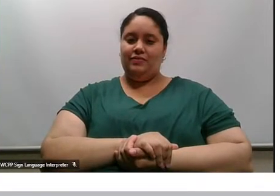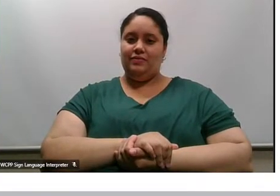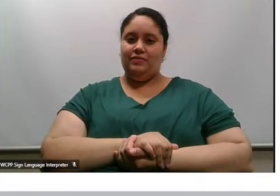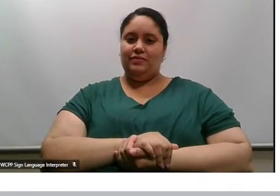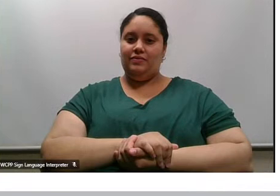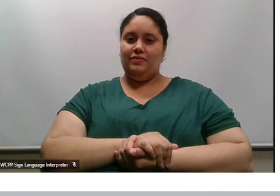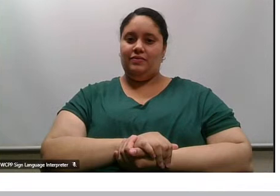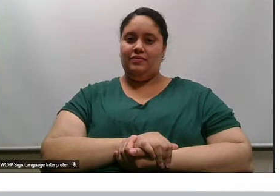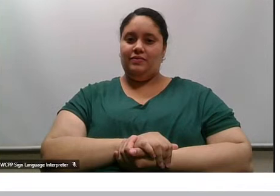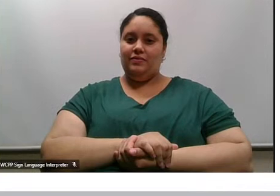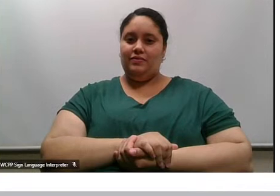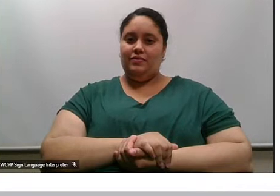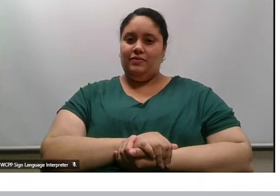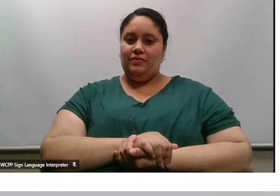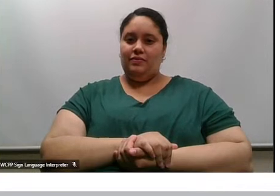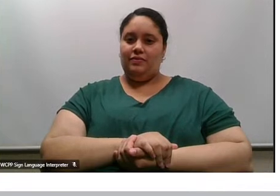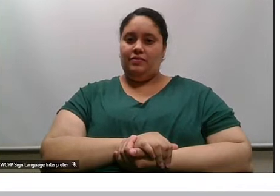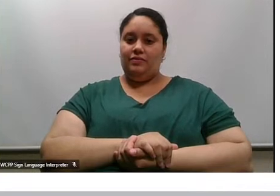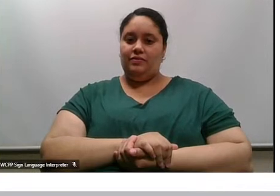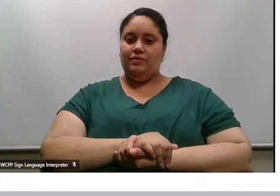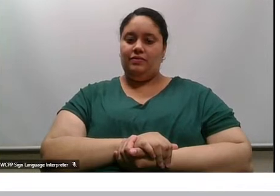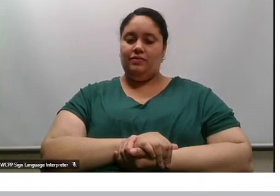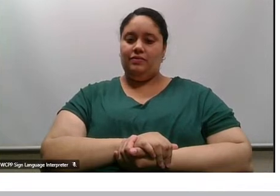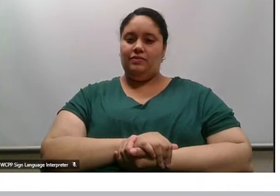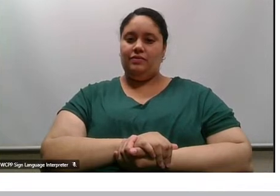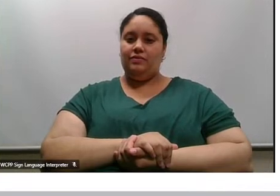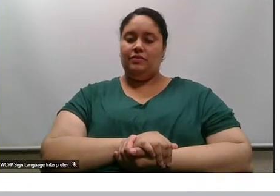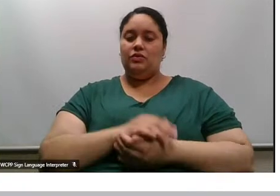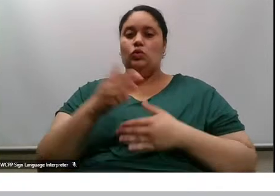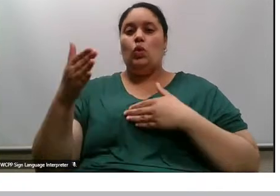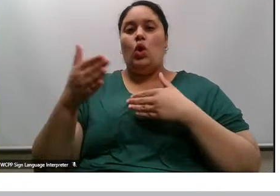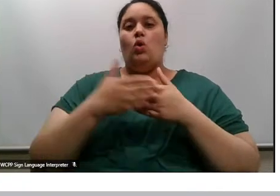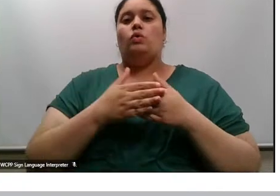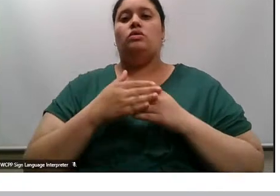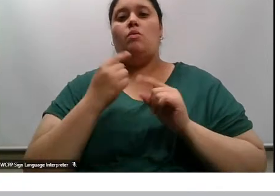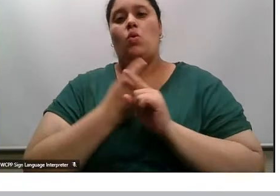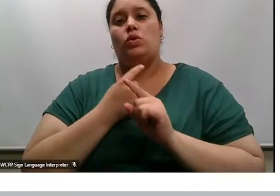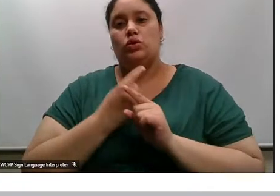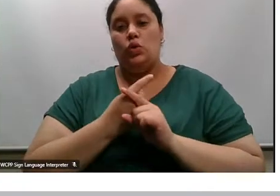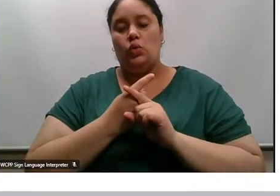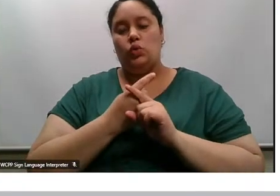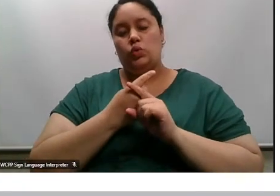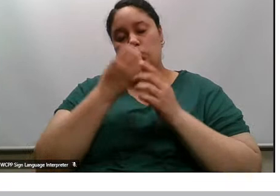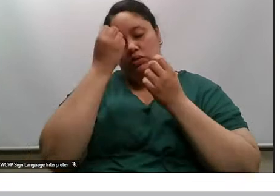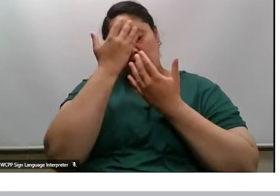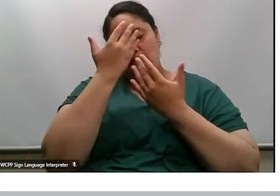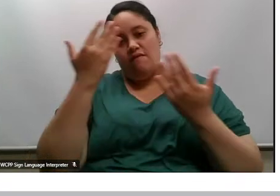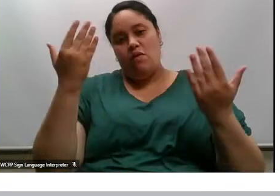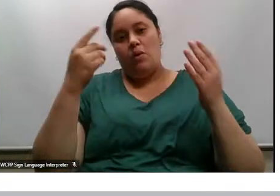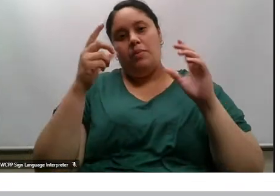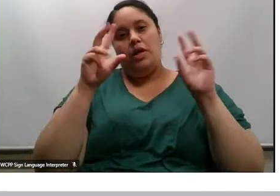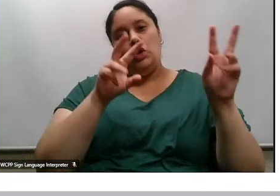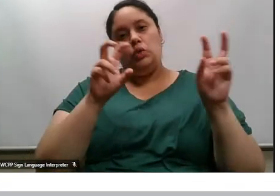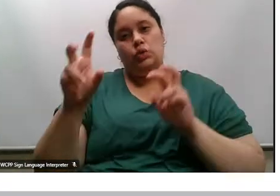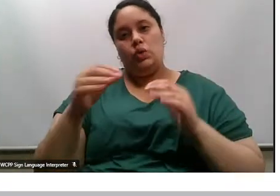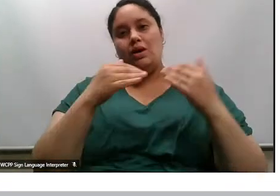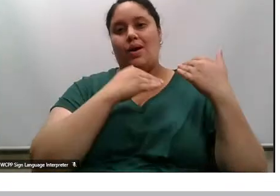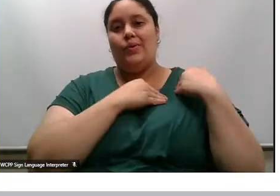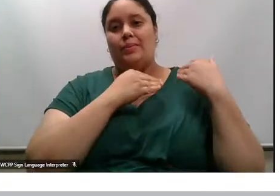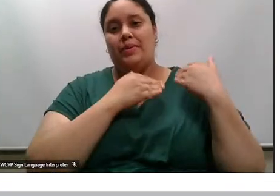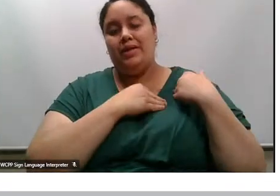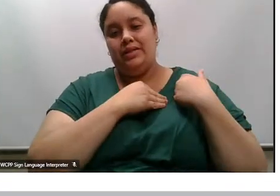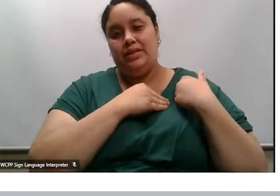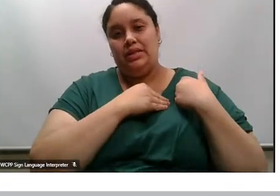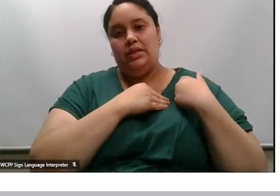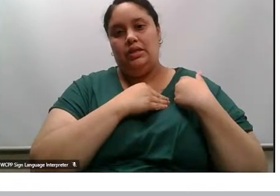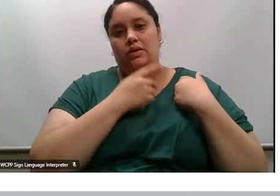I'm doing all this in closing up just to also signify the fact that the issue of accountability, in